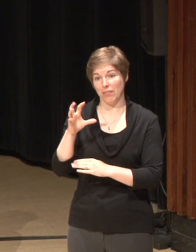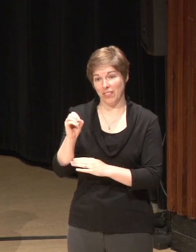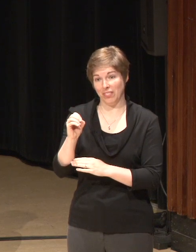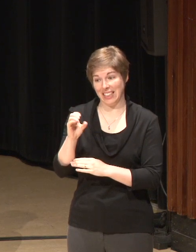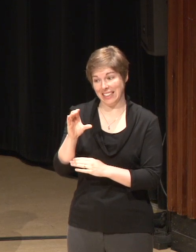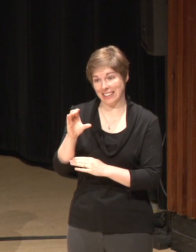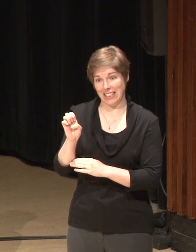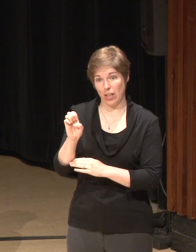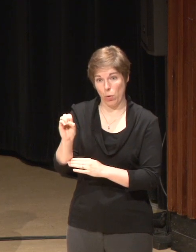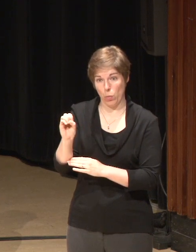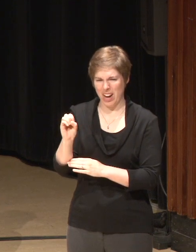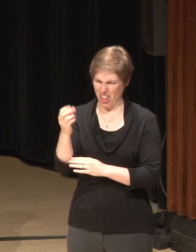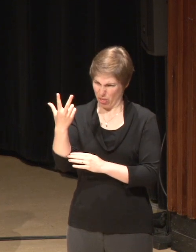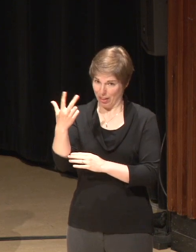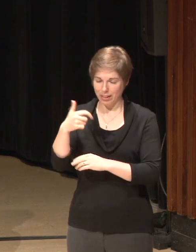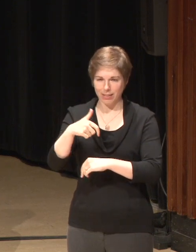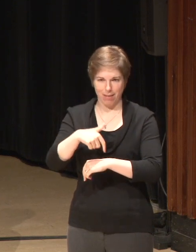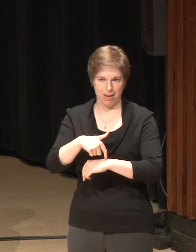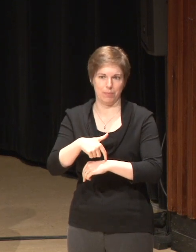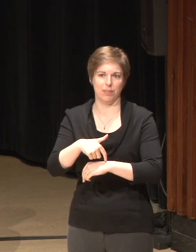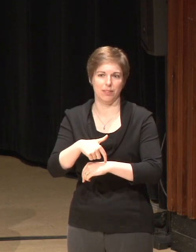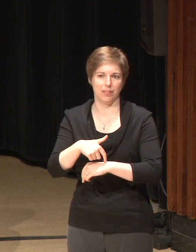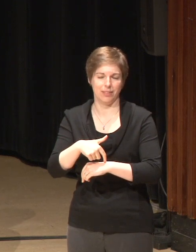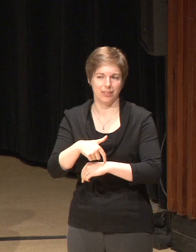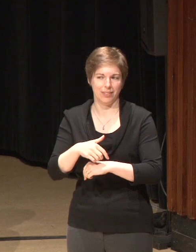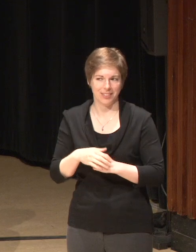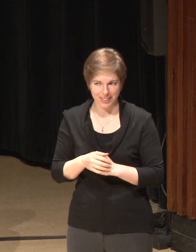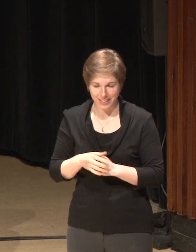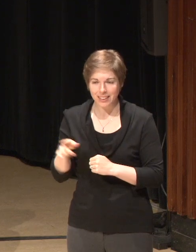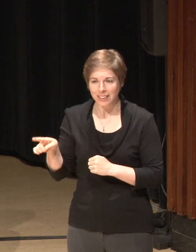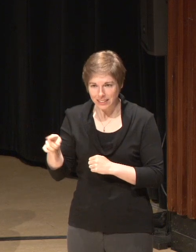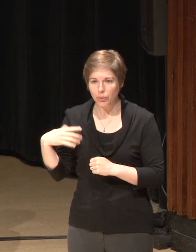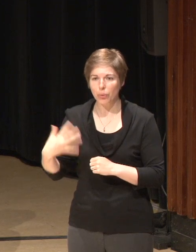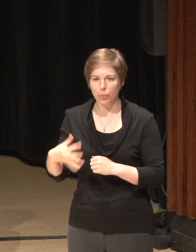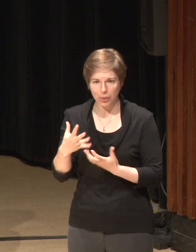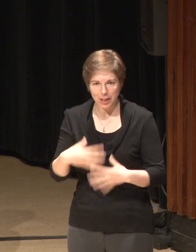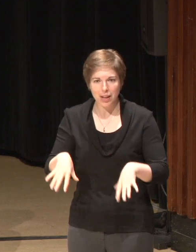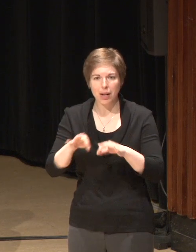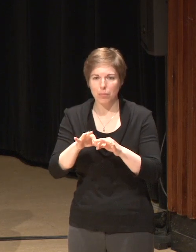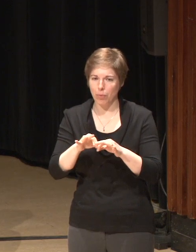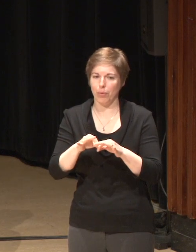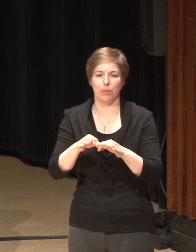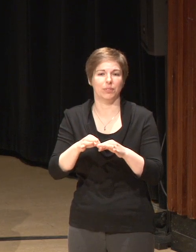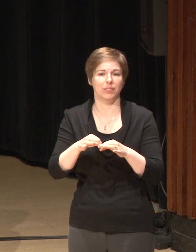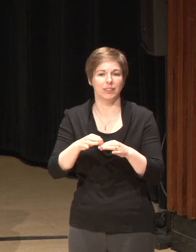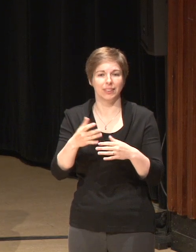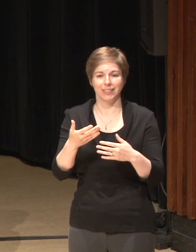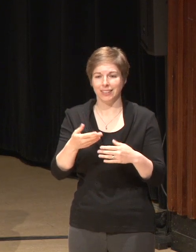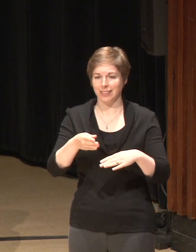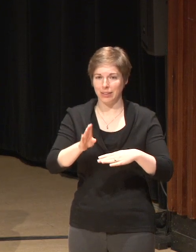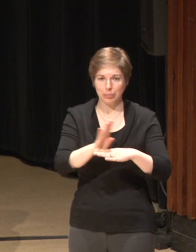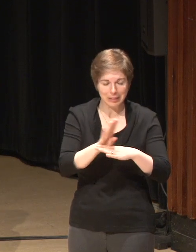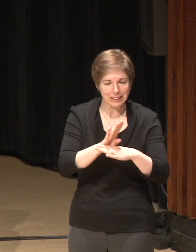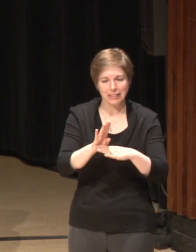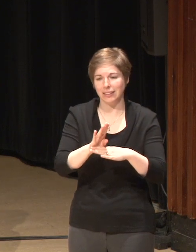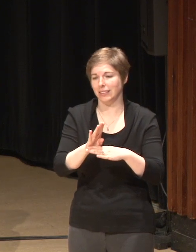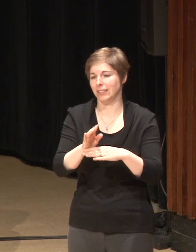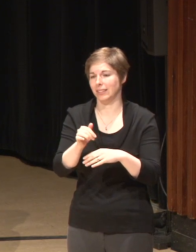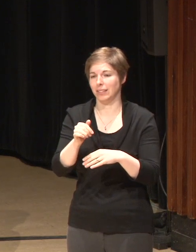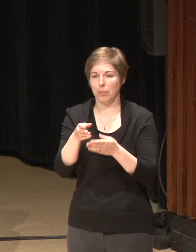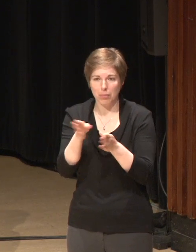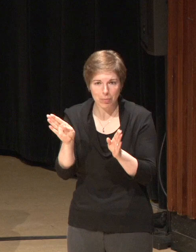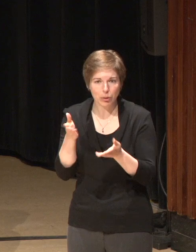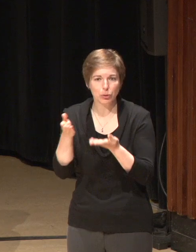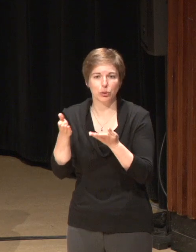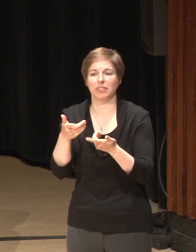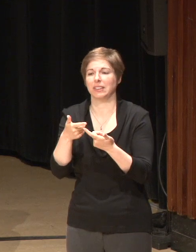times. While Mr. Shaw has many accomplishments as a business person and a community contributor to Nova Scotia Community College, his role while